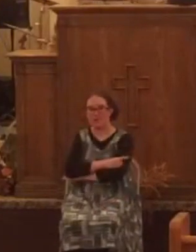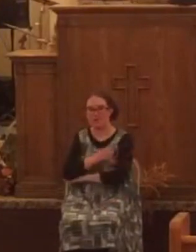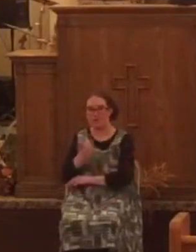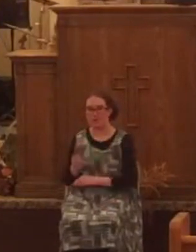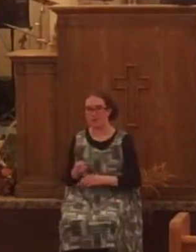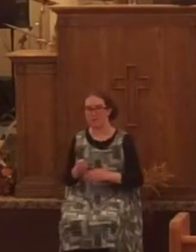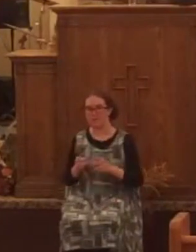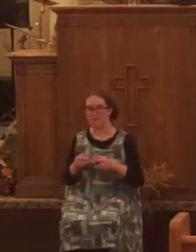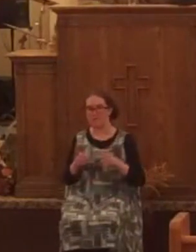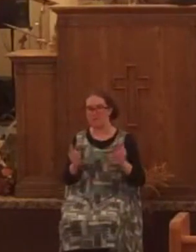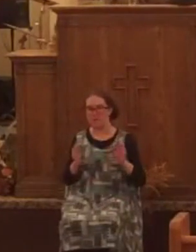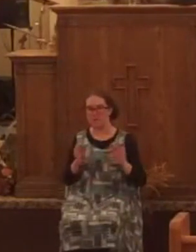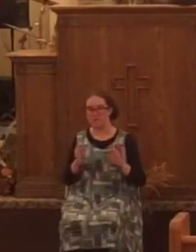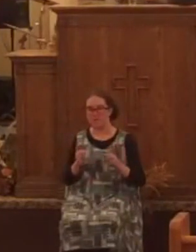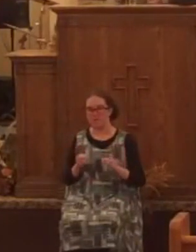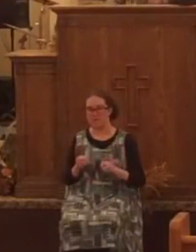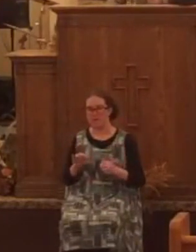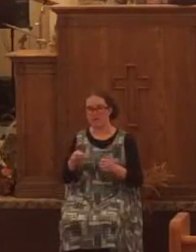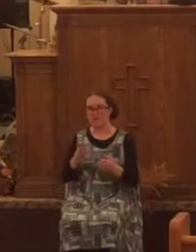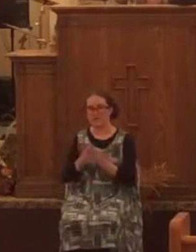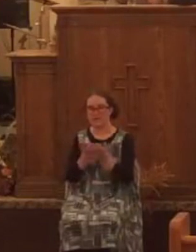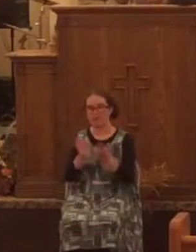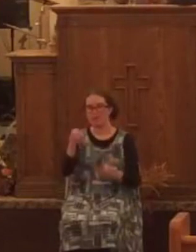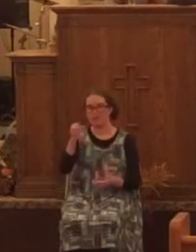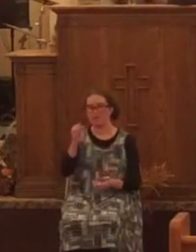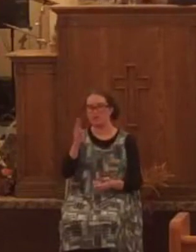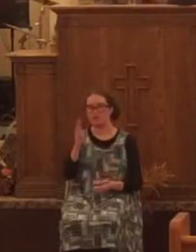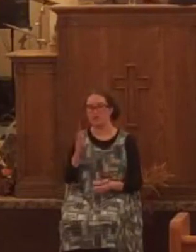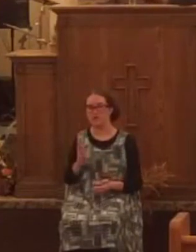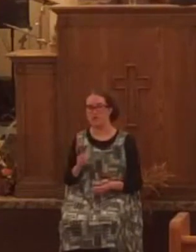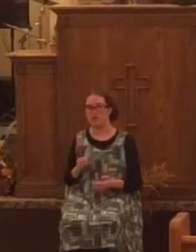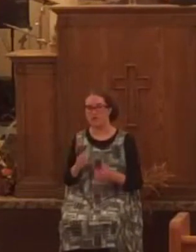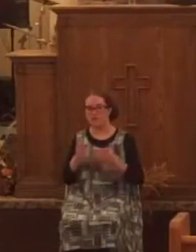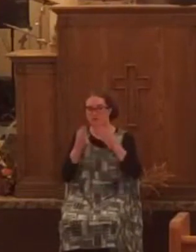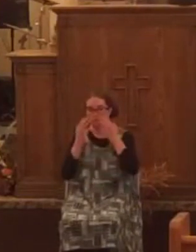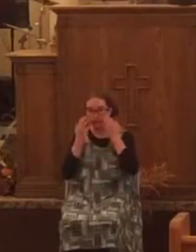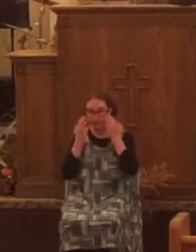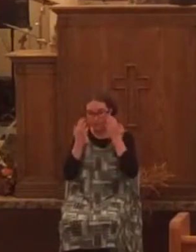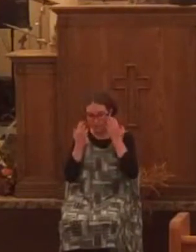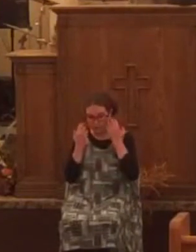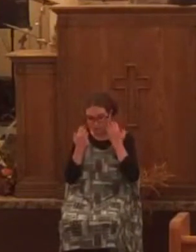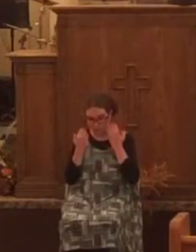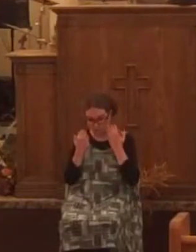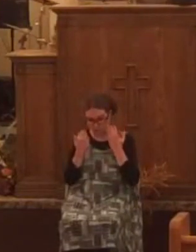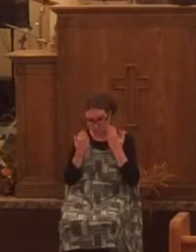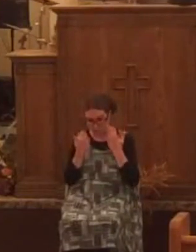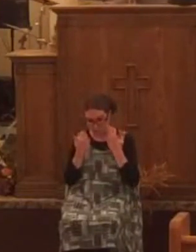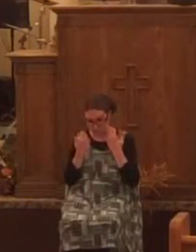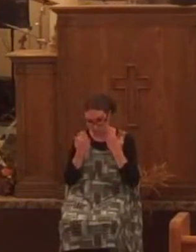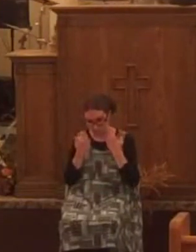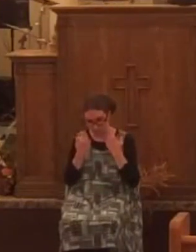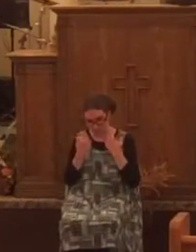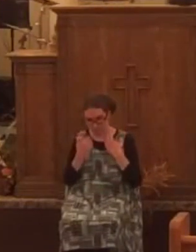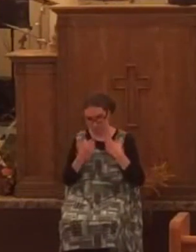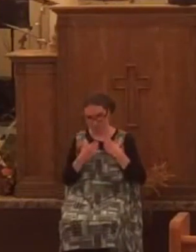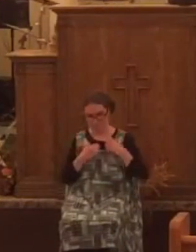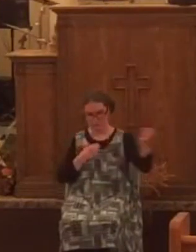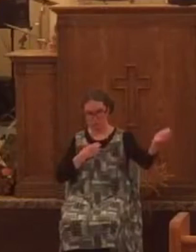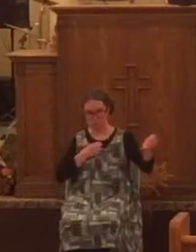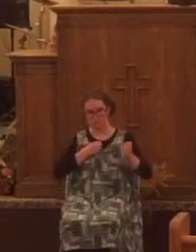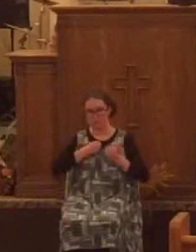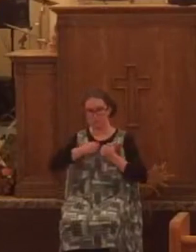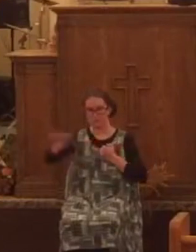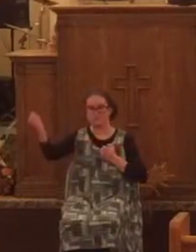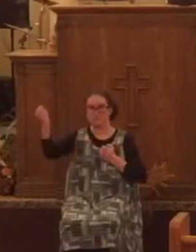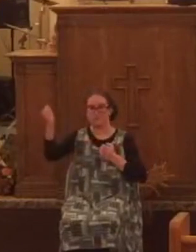in great mourning, you can find this in the book of Job. Yep. When they were in great mourning, amen, they tore their clothes, they rent